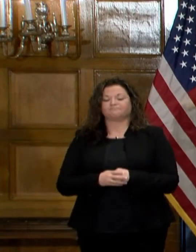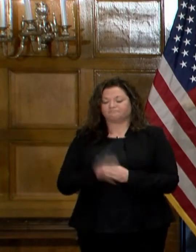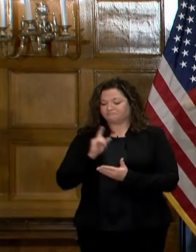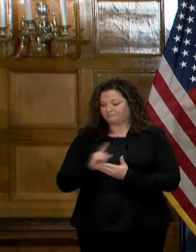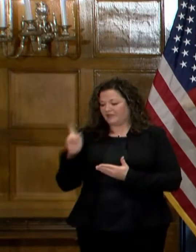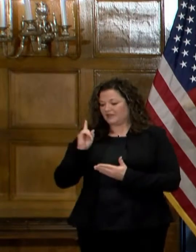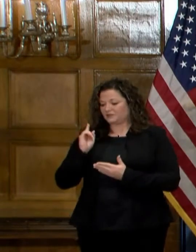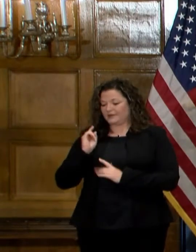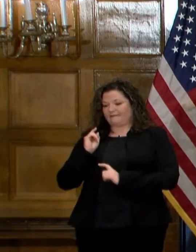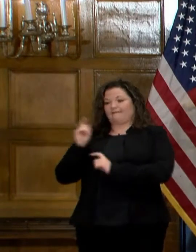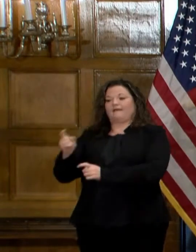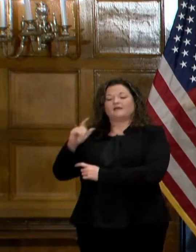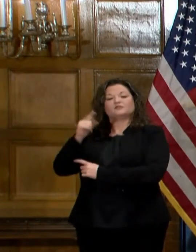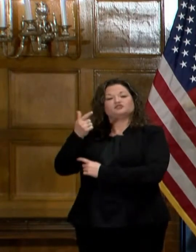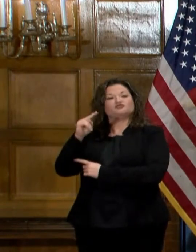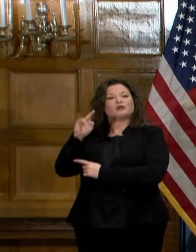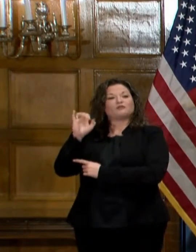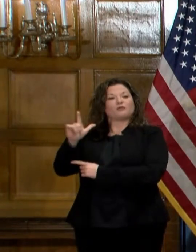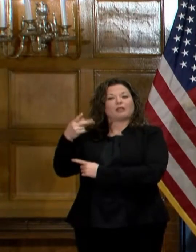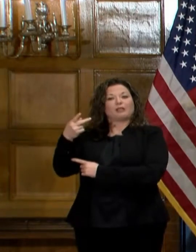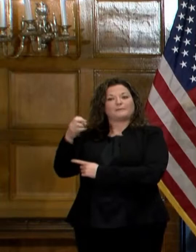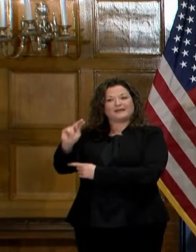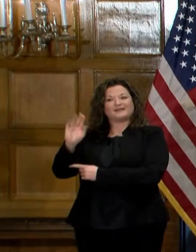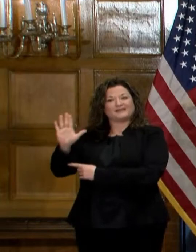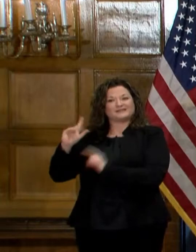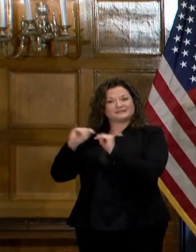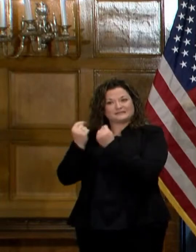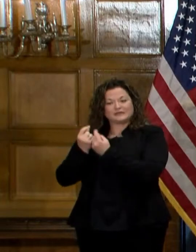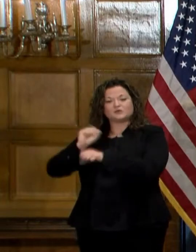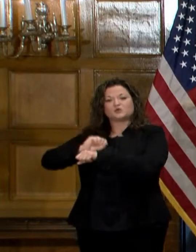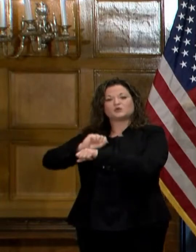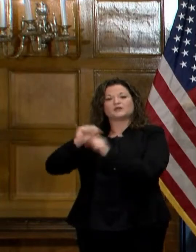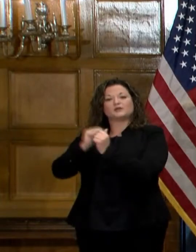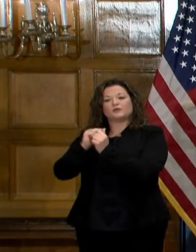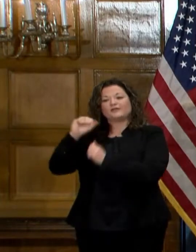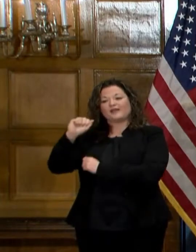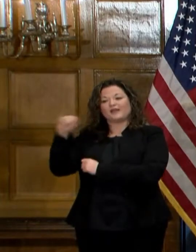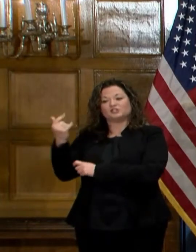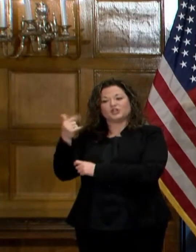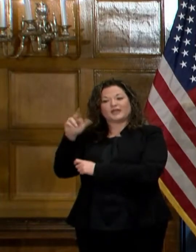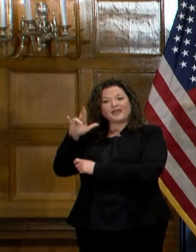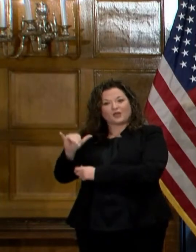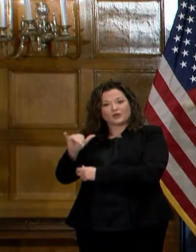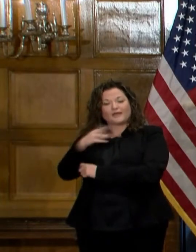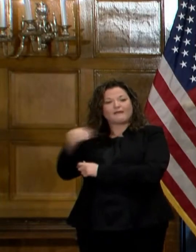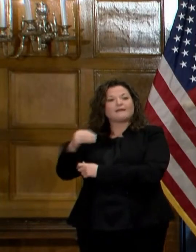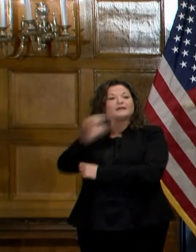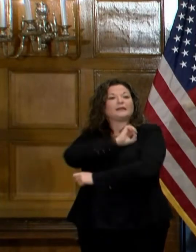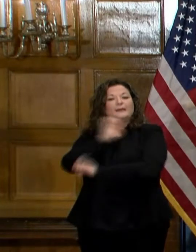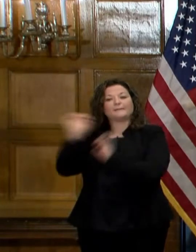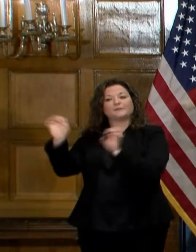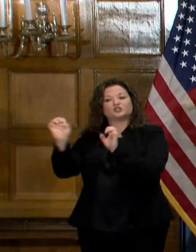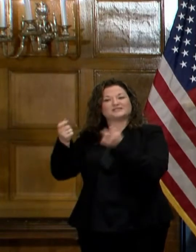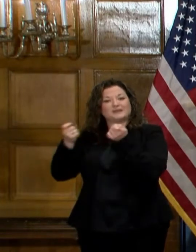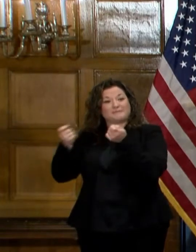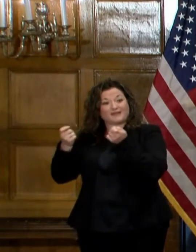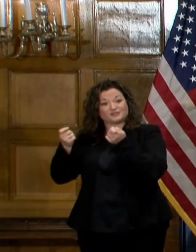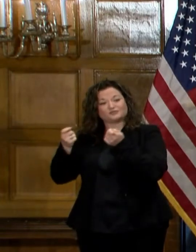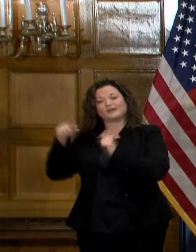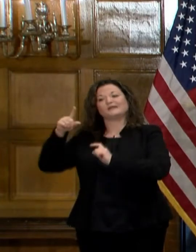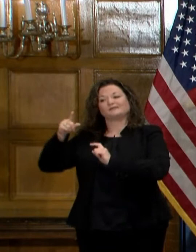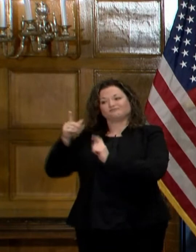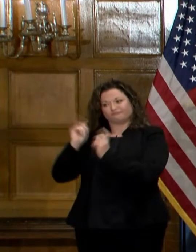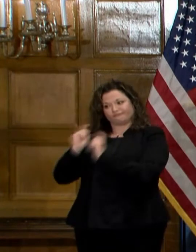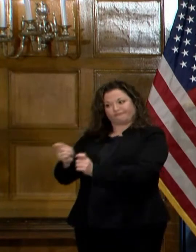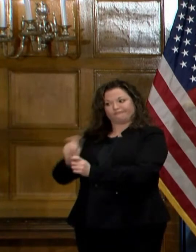tasked General Penn and his team, working with Director A.J. Gary at Emergency Management, to work on